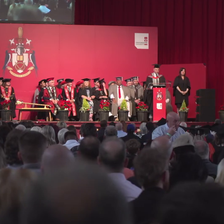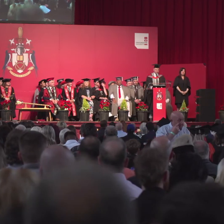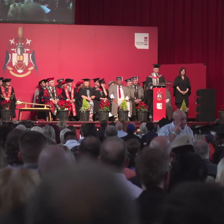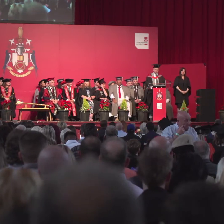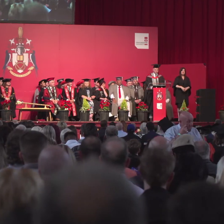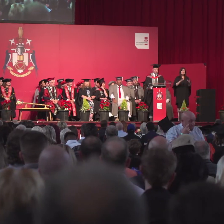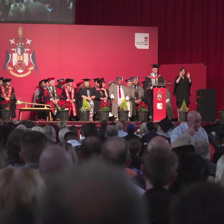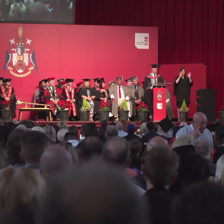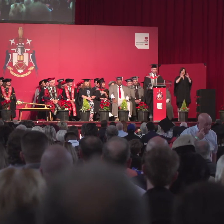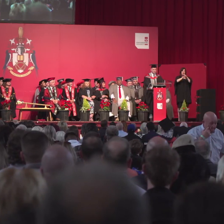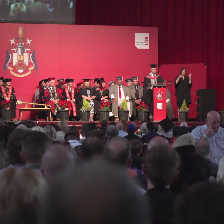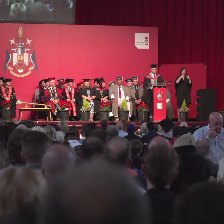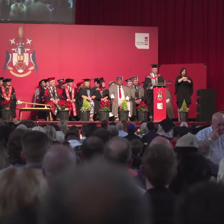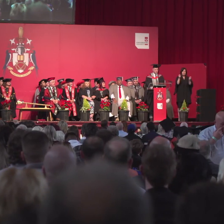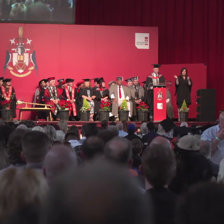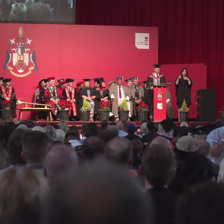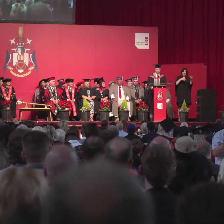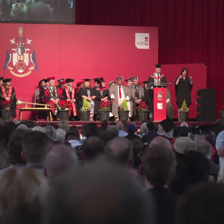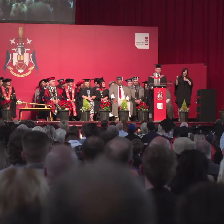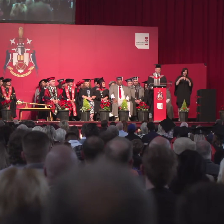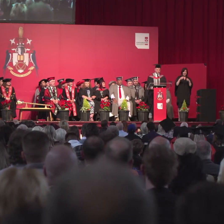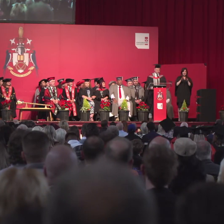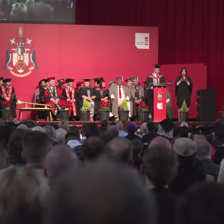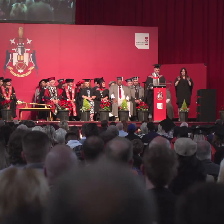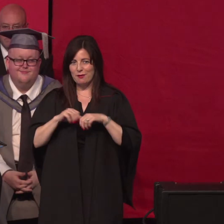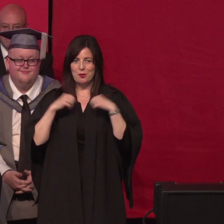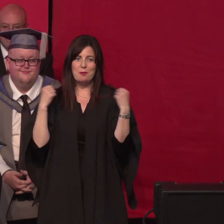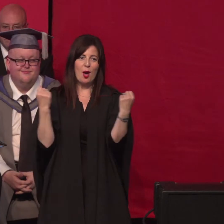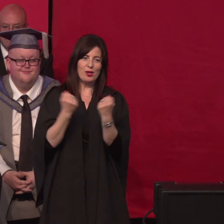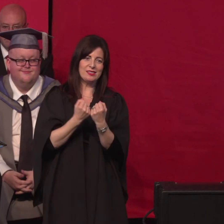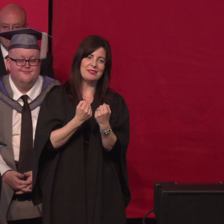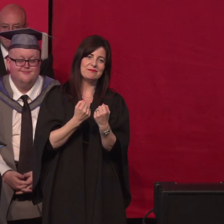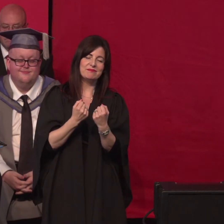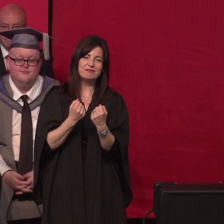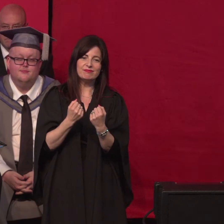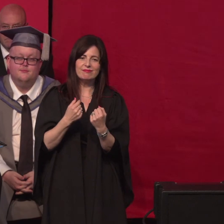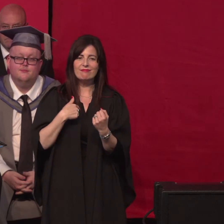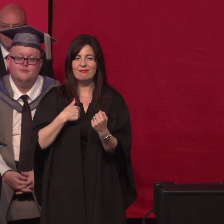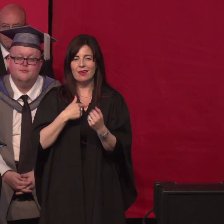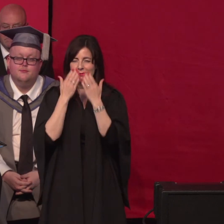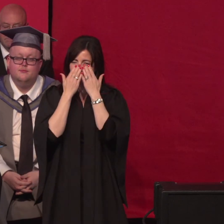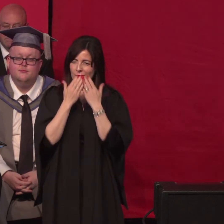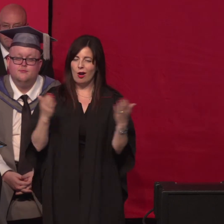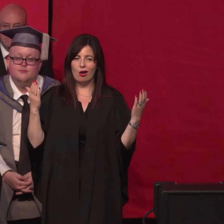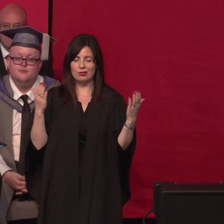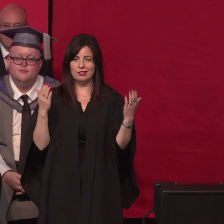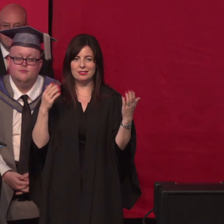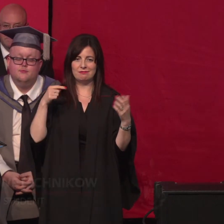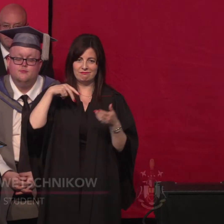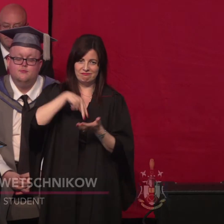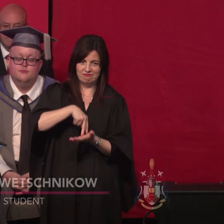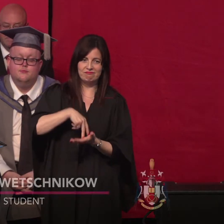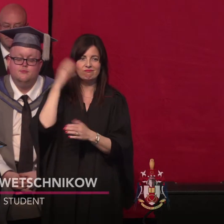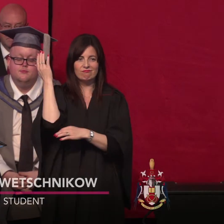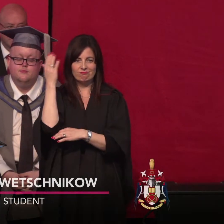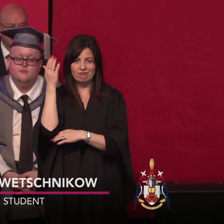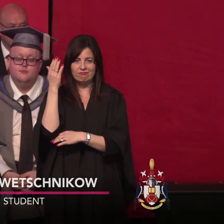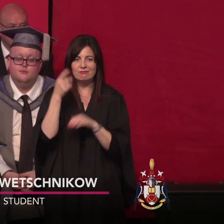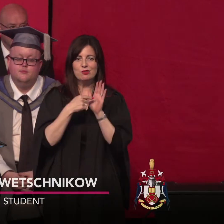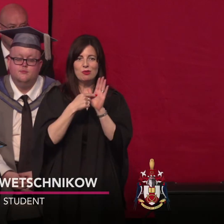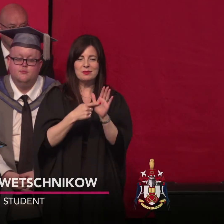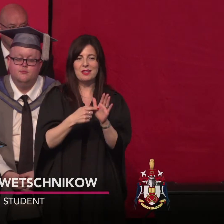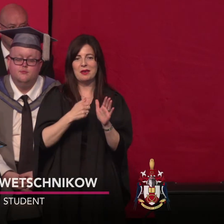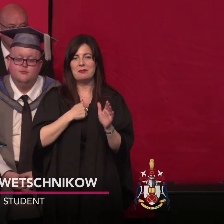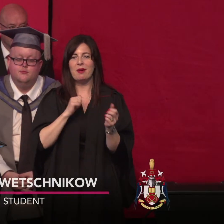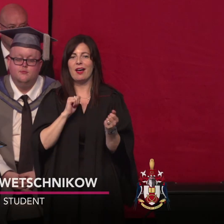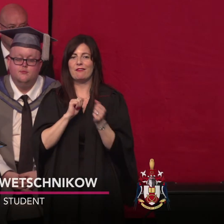Hello graduates, guests and platform party. I am honoured to stand before you and give this speech on behalf of my fellow